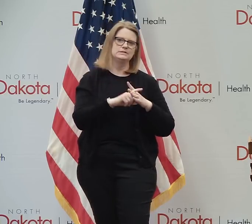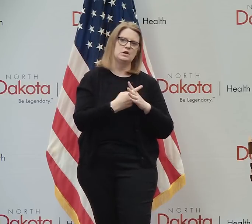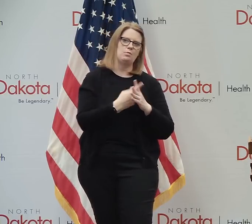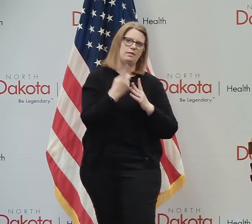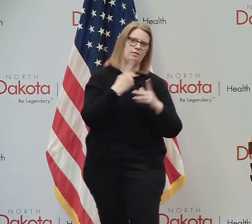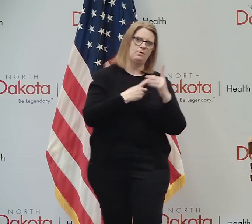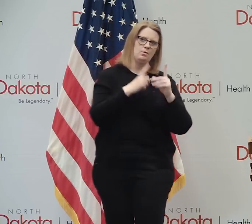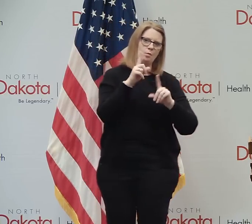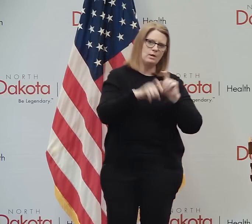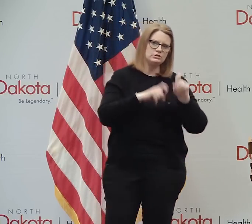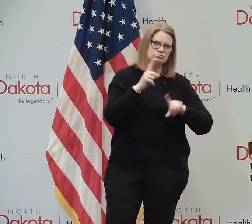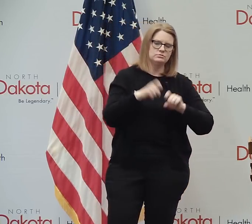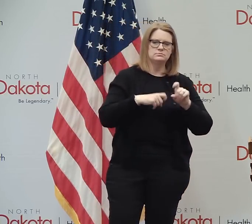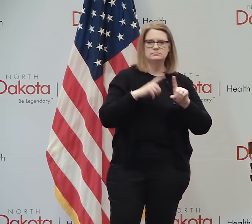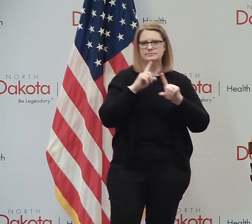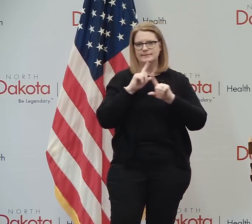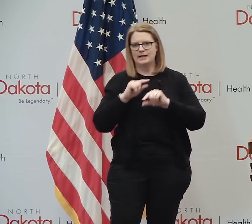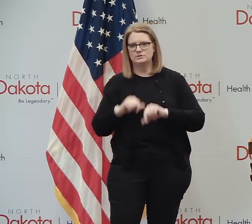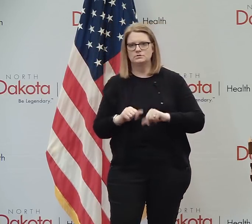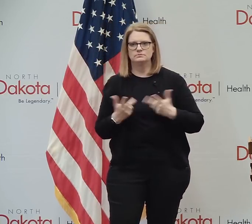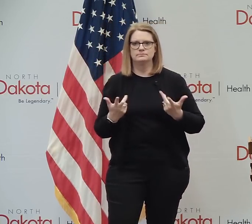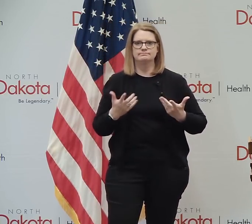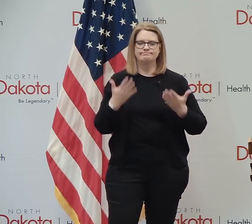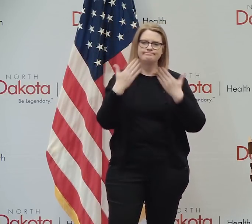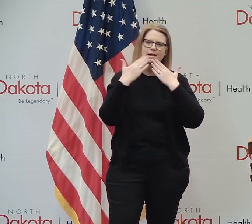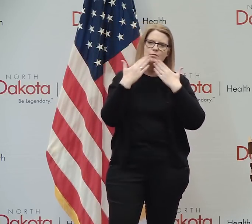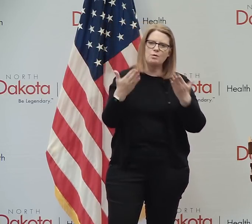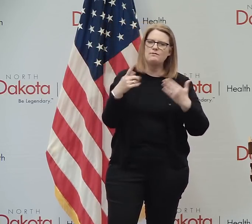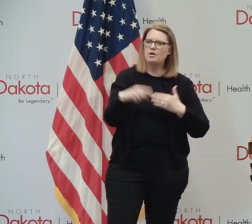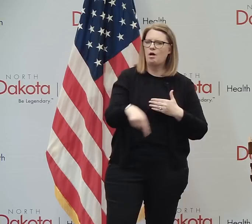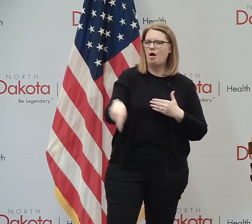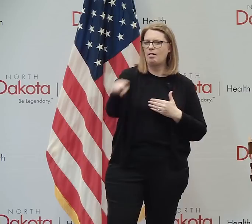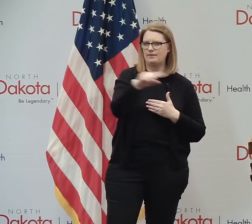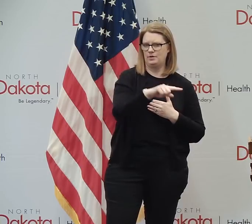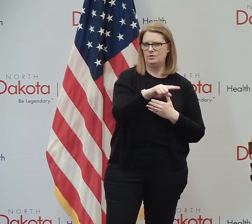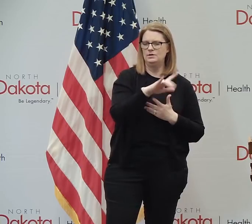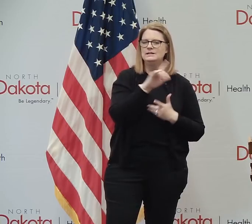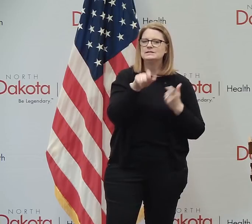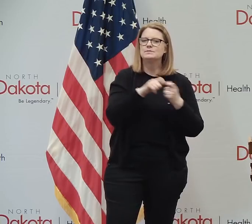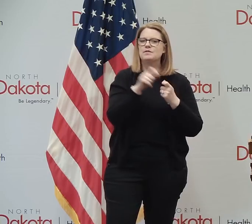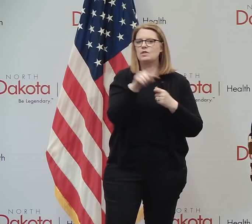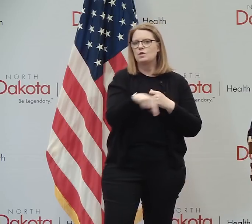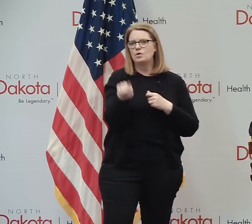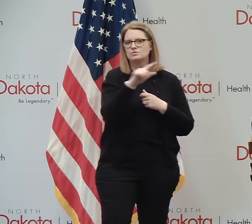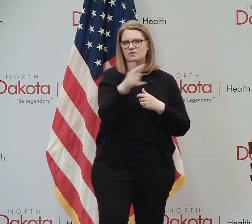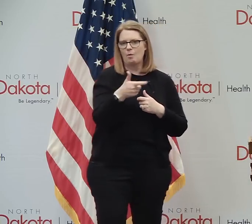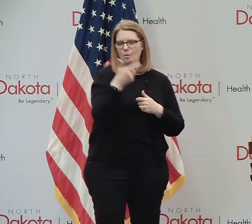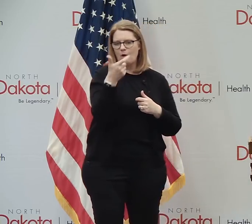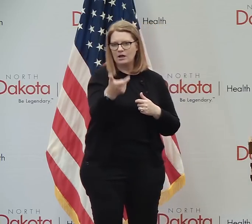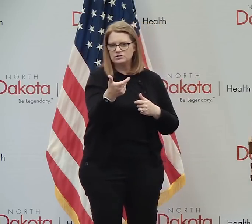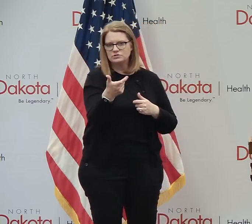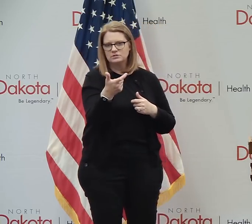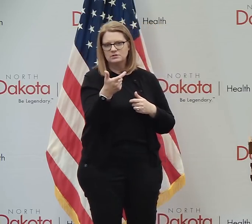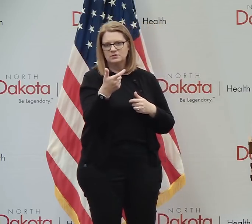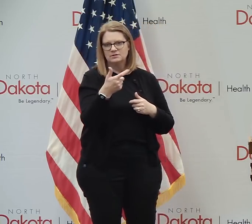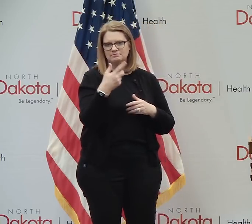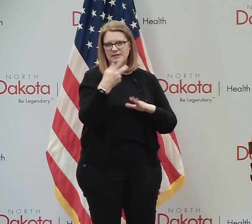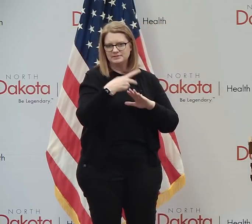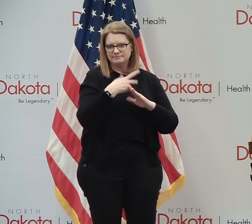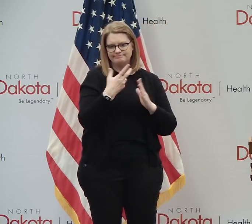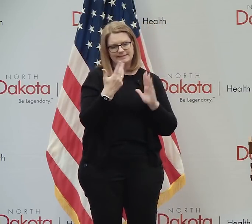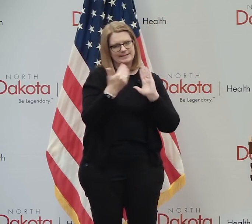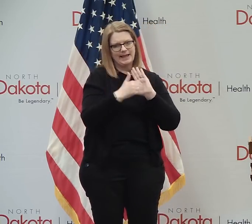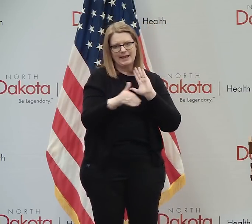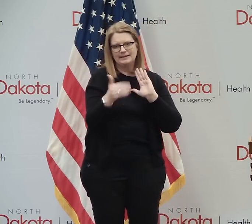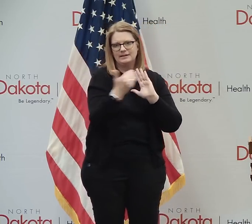to all of you, again, grateful to each North Dakotan, particularly those that have tuned in and listened to these programs,